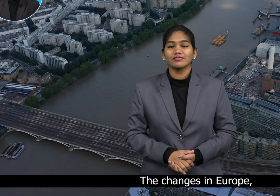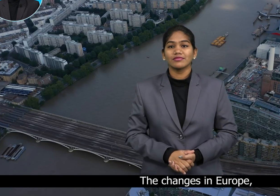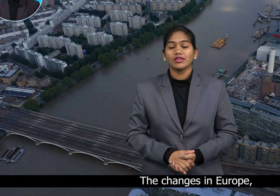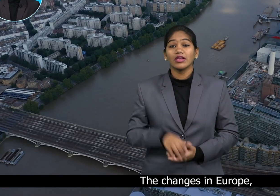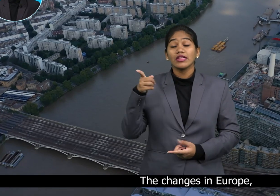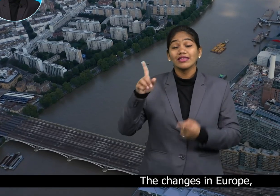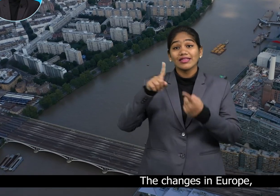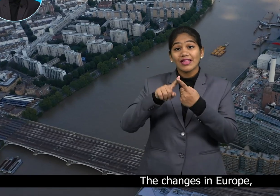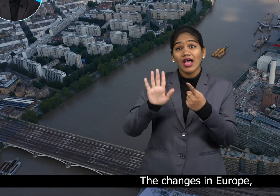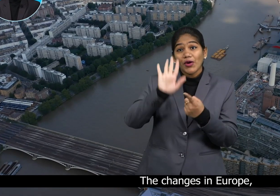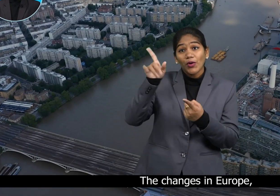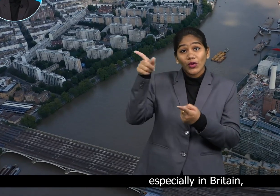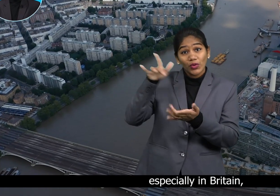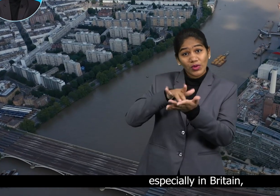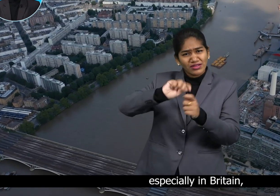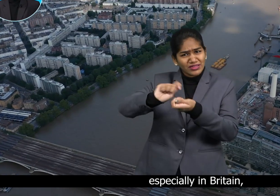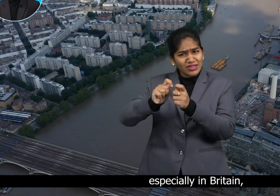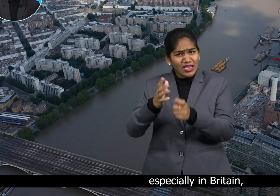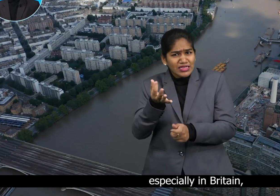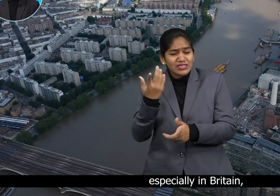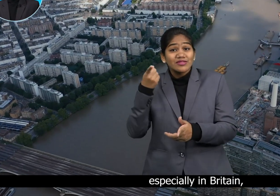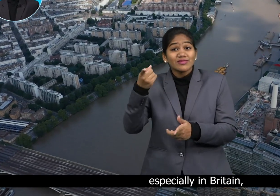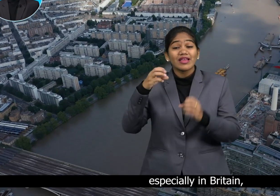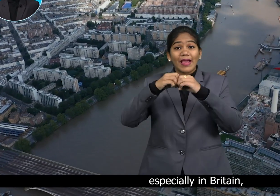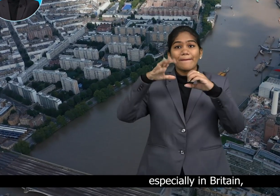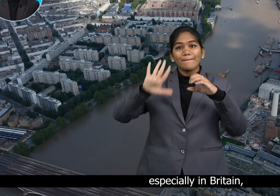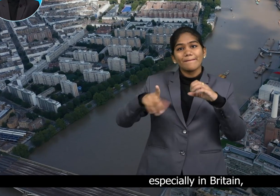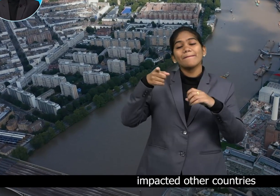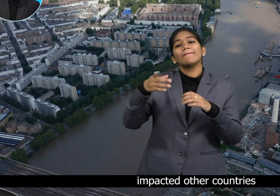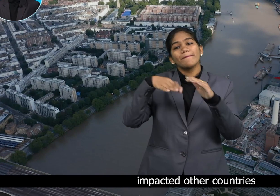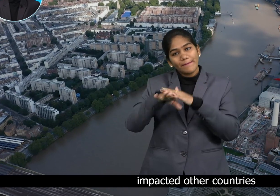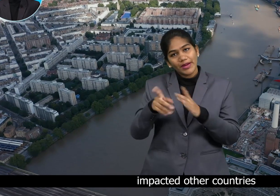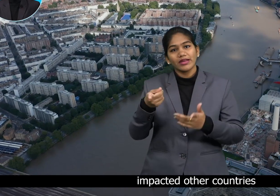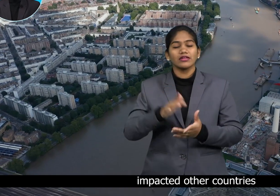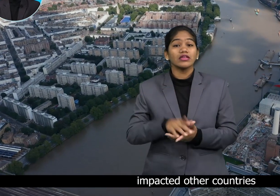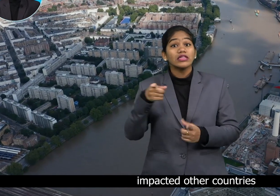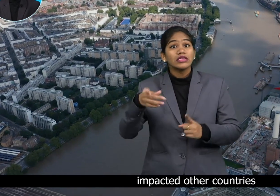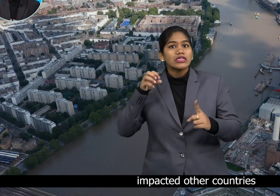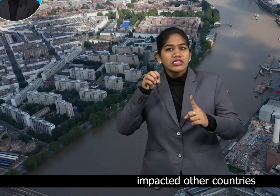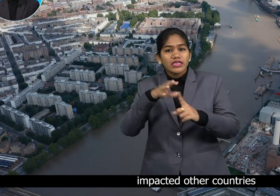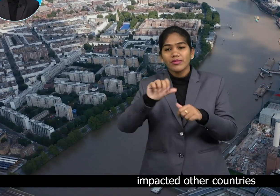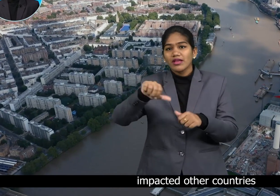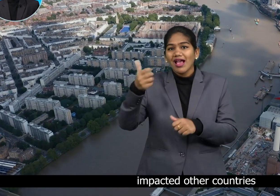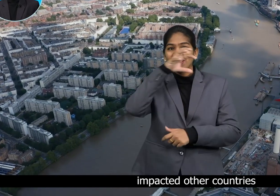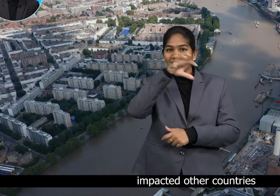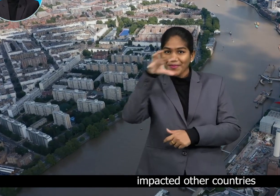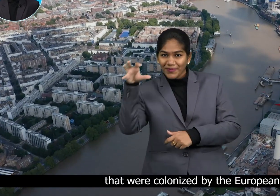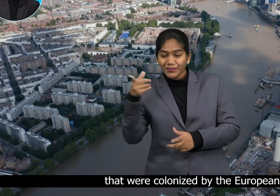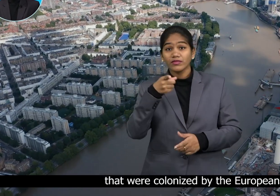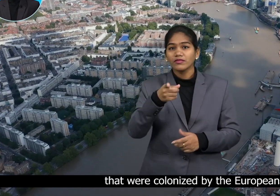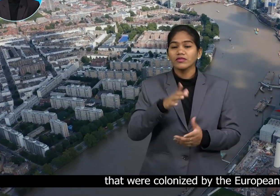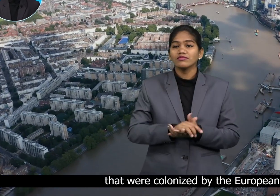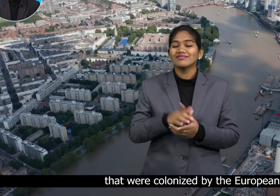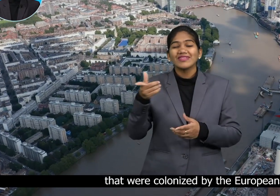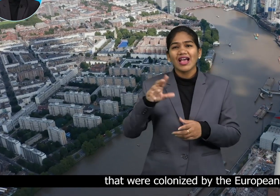The changes in Europe, especially in Britain, impacted other countries